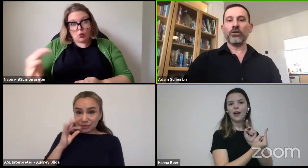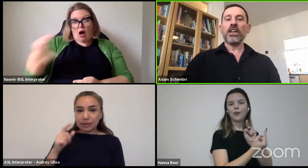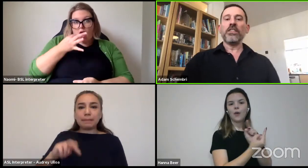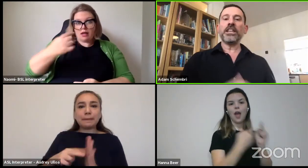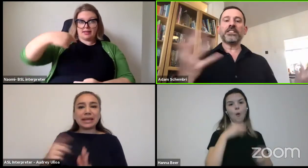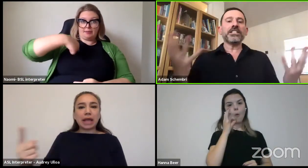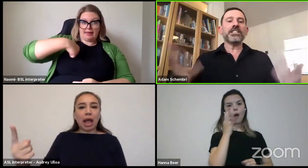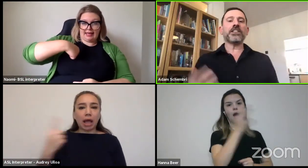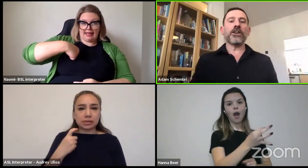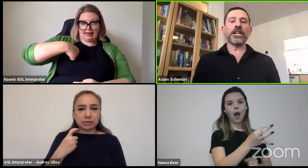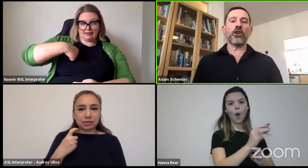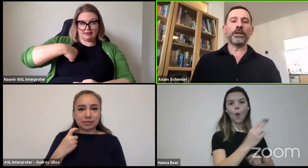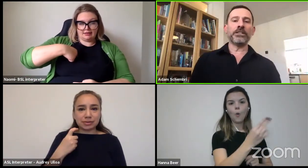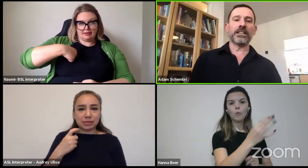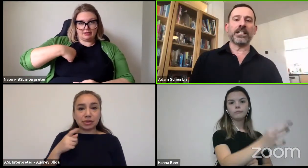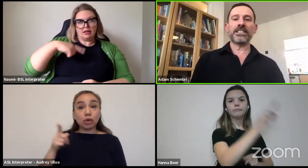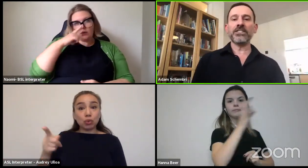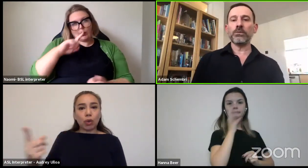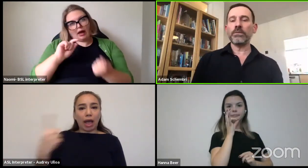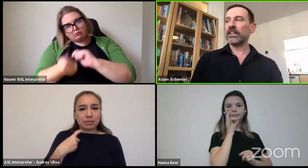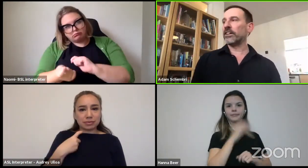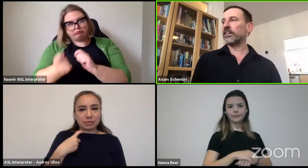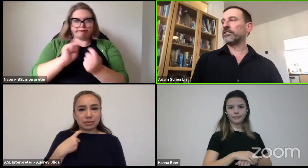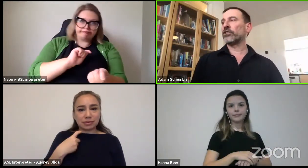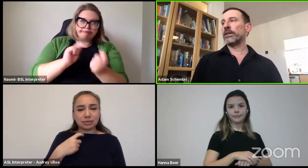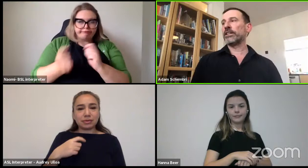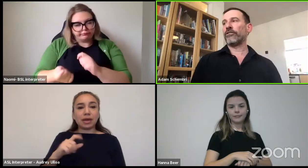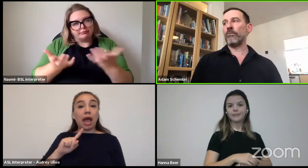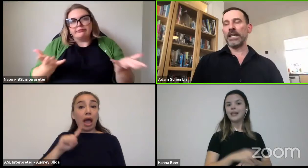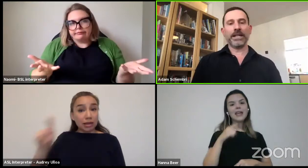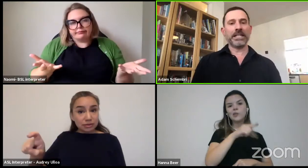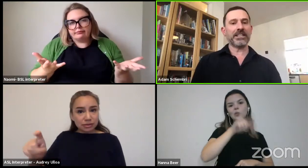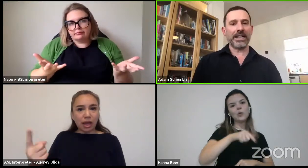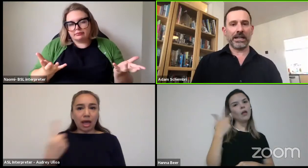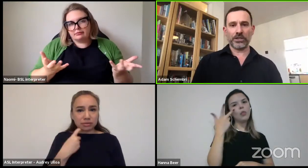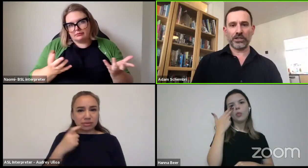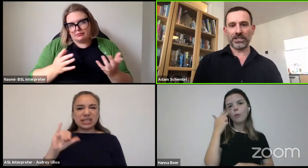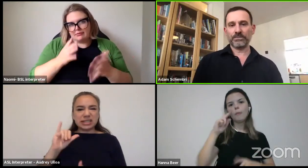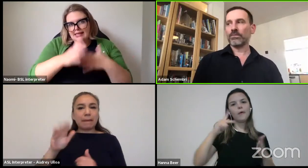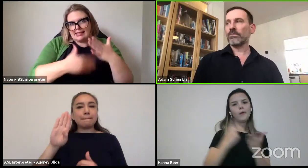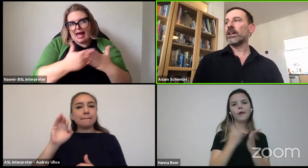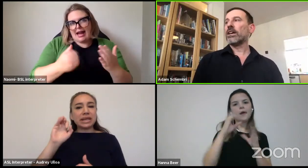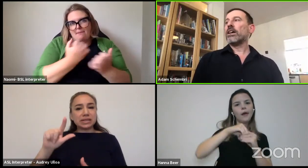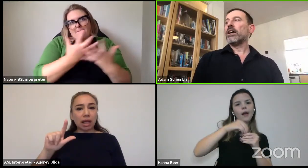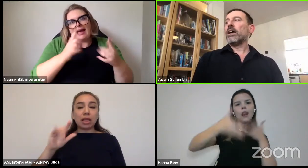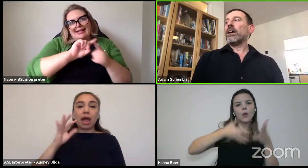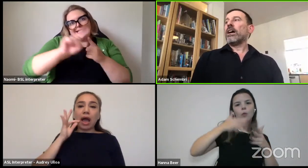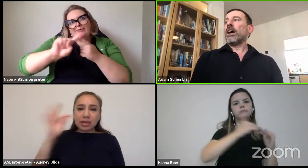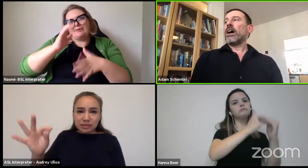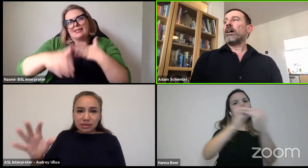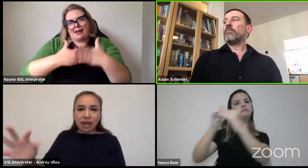So this is a very common system documented for many, many sign languages.